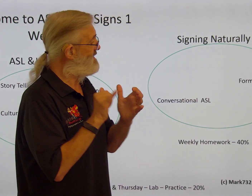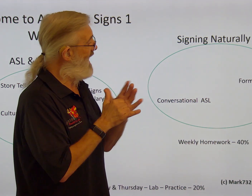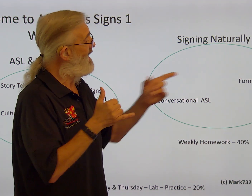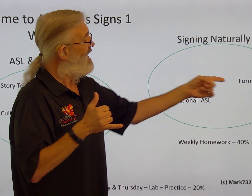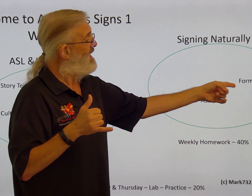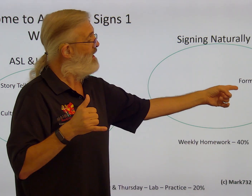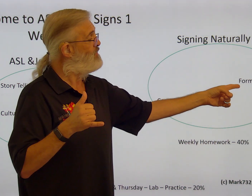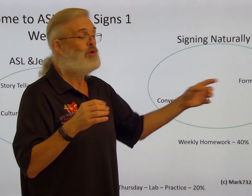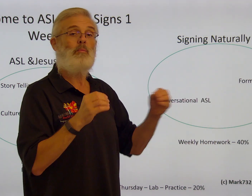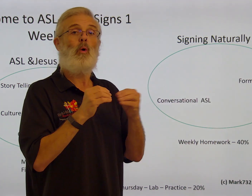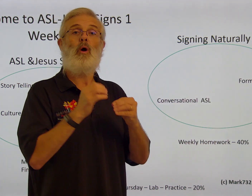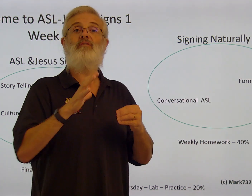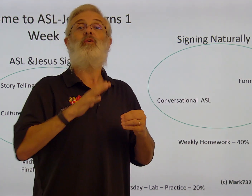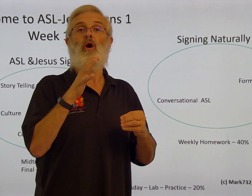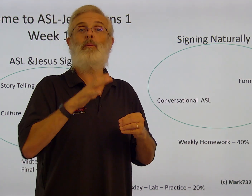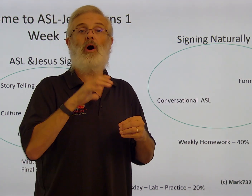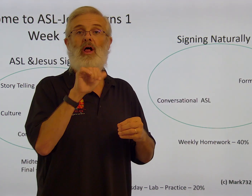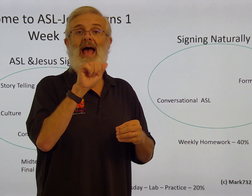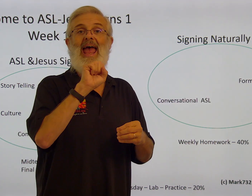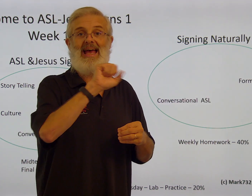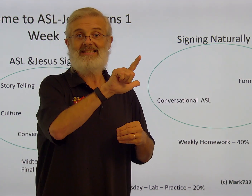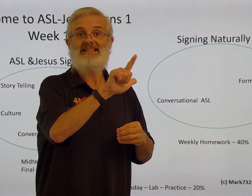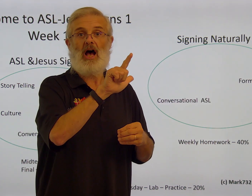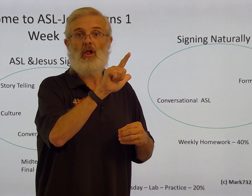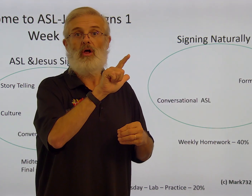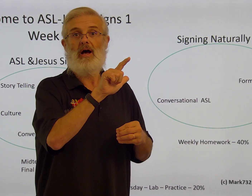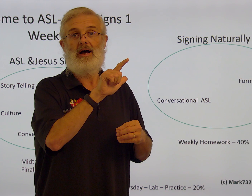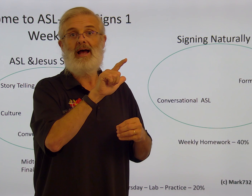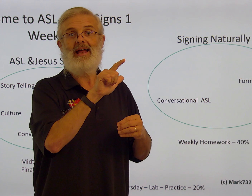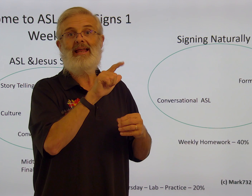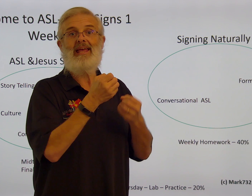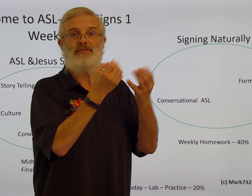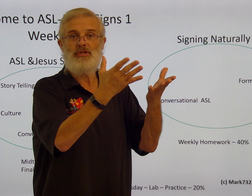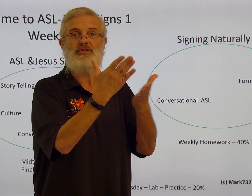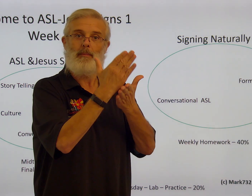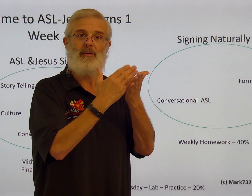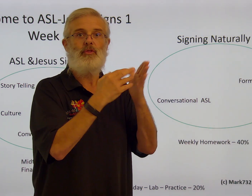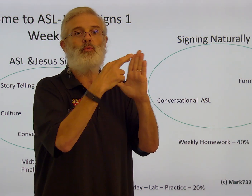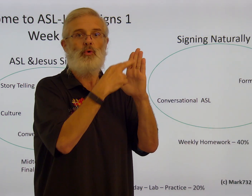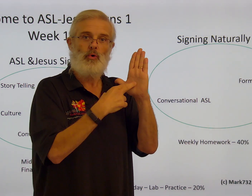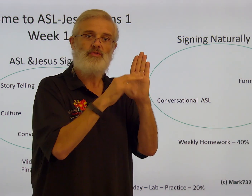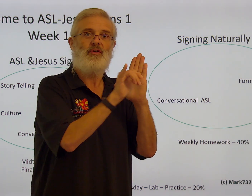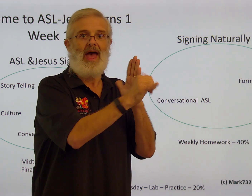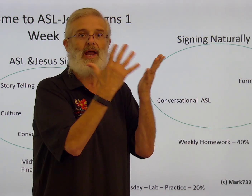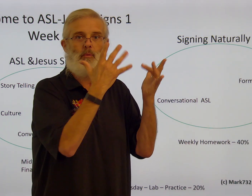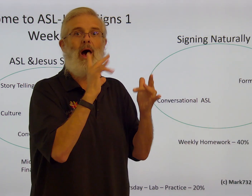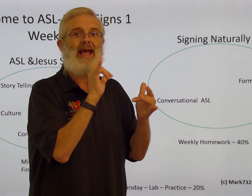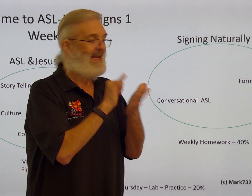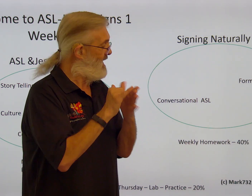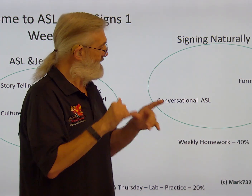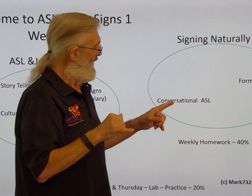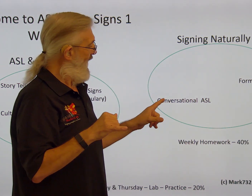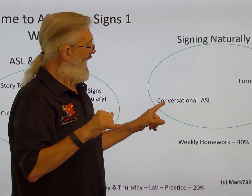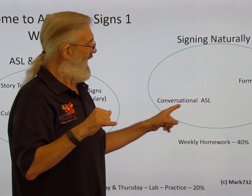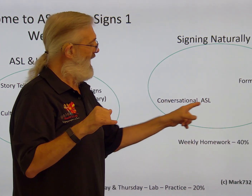that gives you more formal ASL, and it gives you some of the rules for that and why it is, and